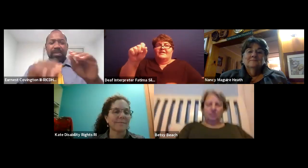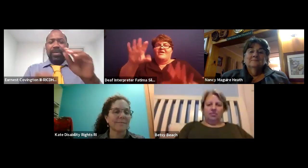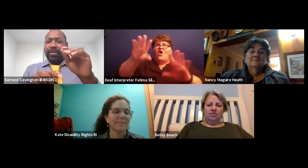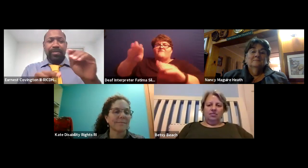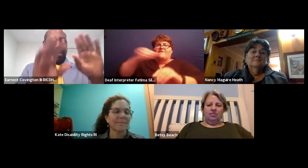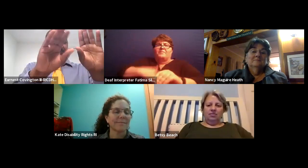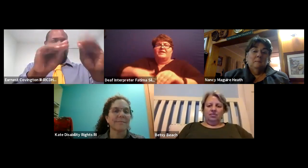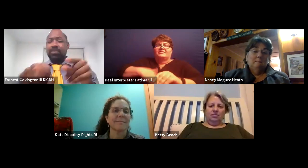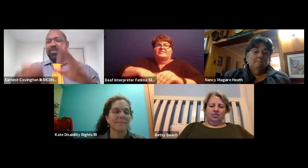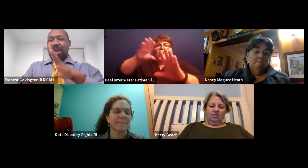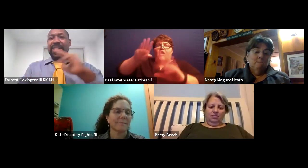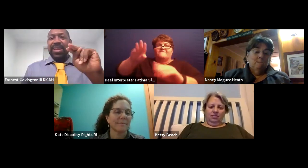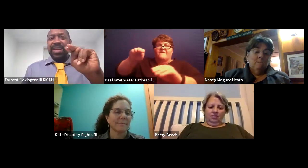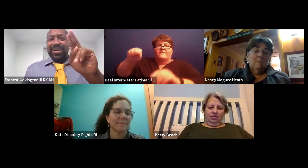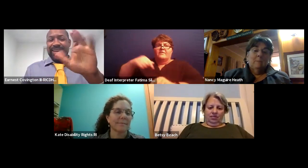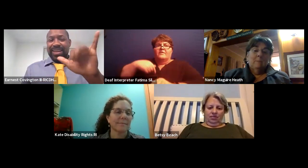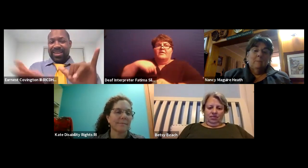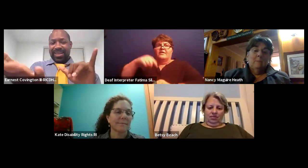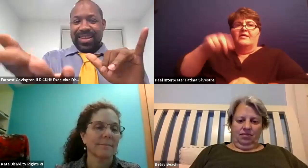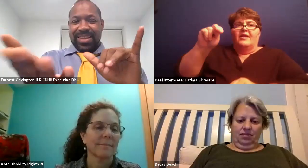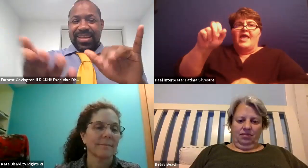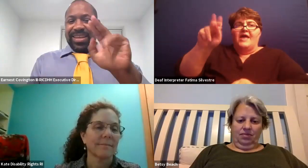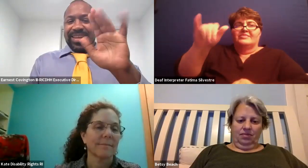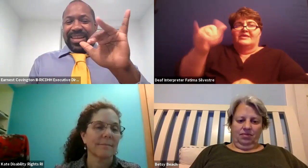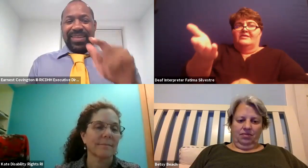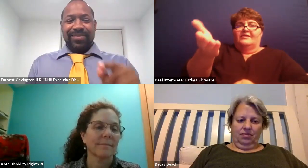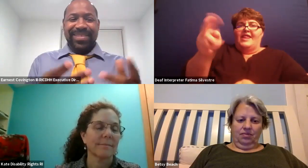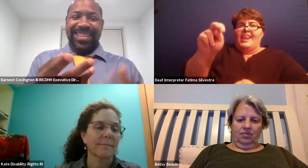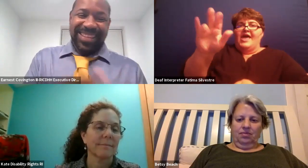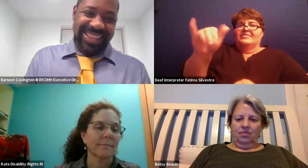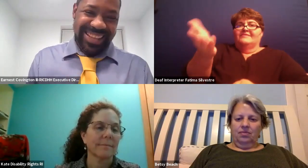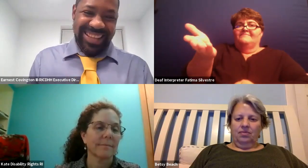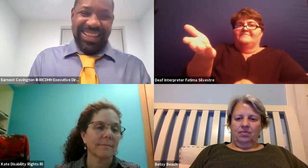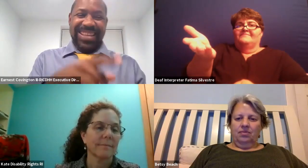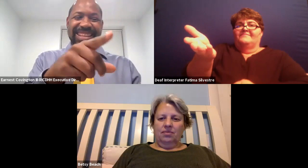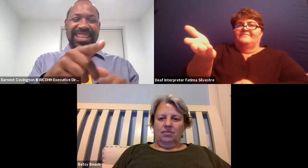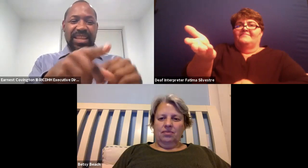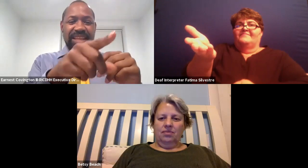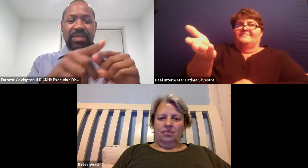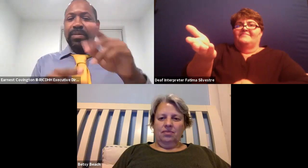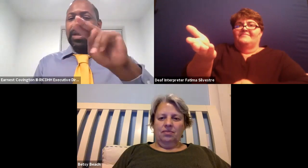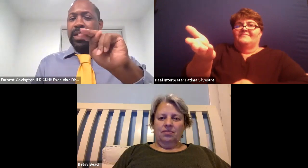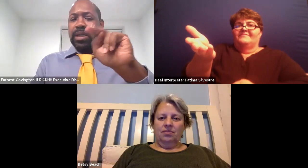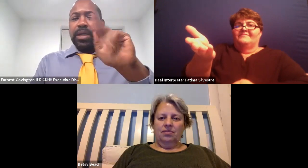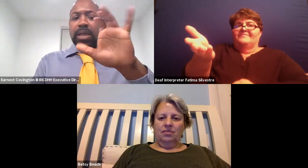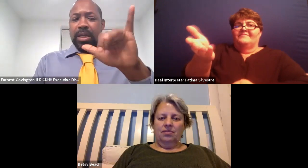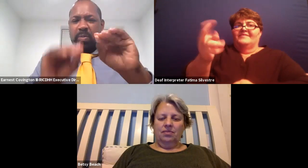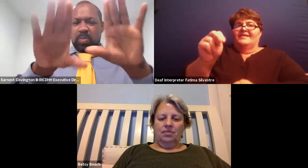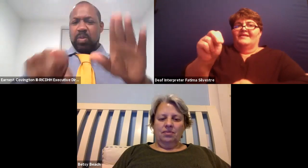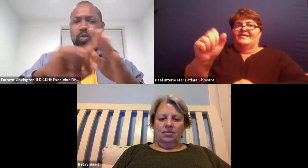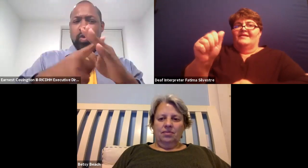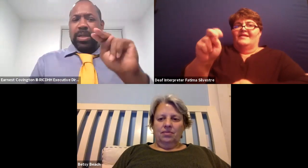clearly. Why don't we go ahead and have everyone turn off your screen? I believe, Nancy, there you are. Oops, now you're